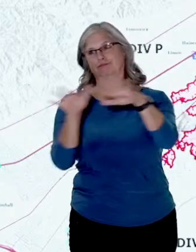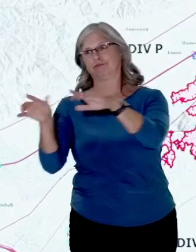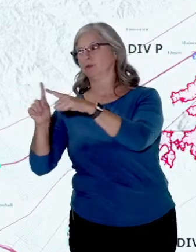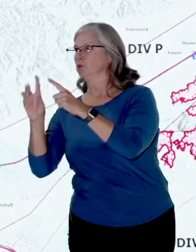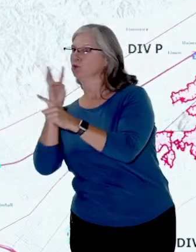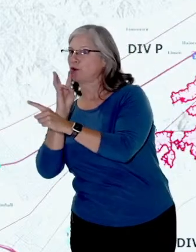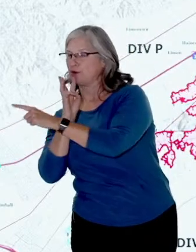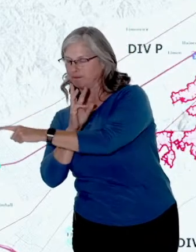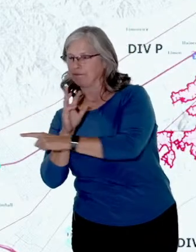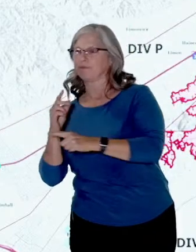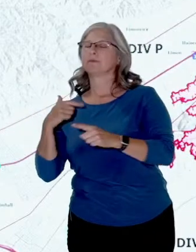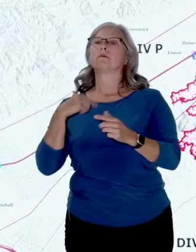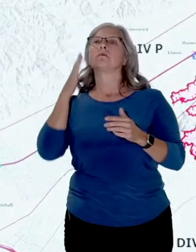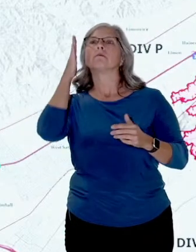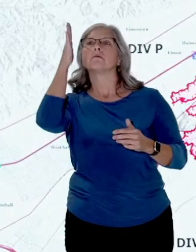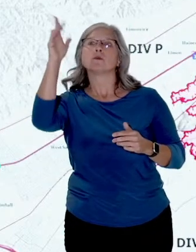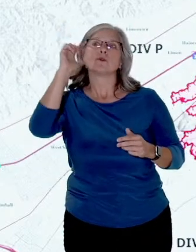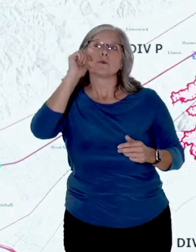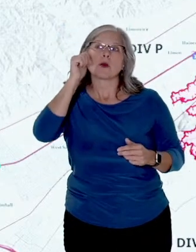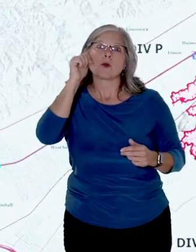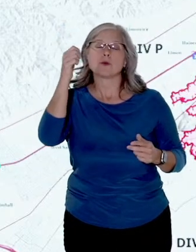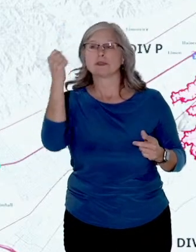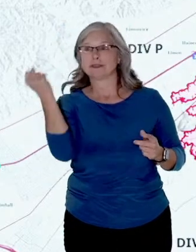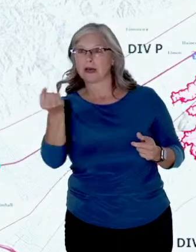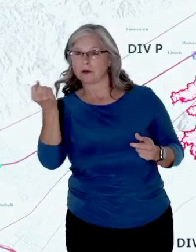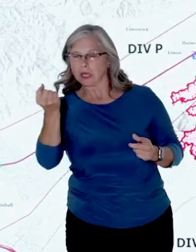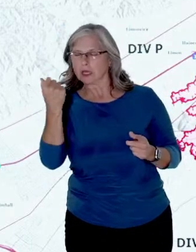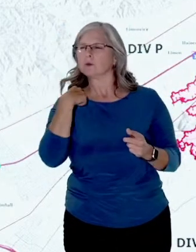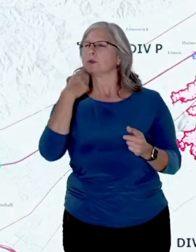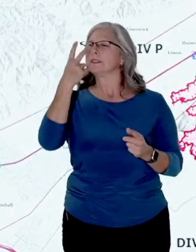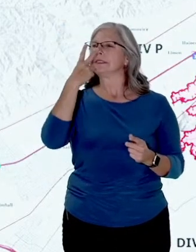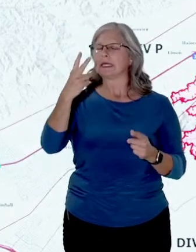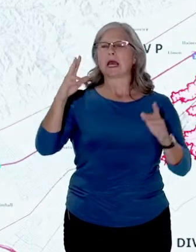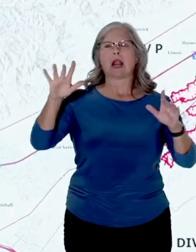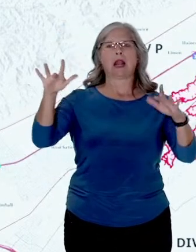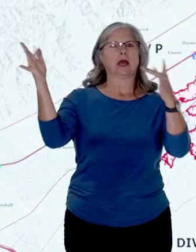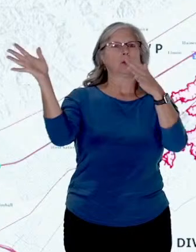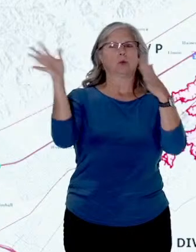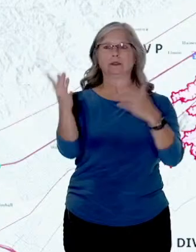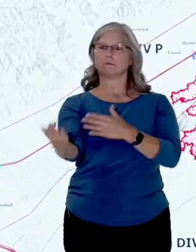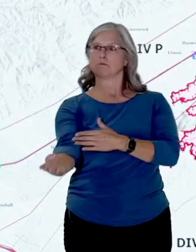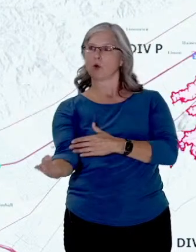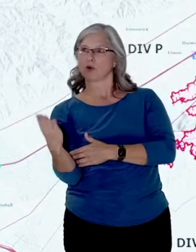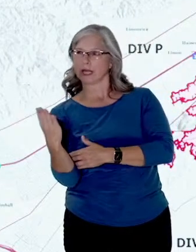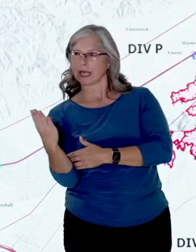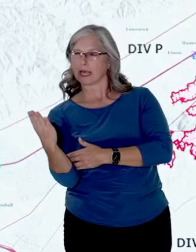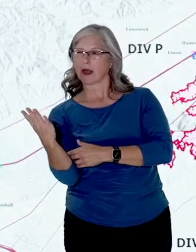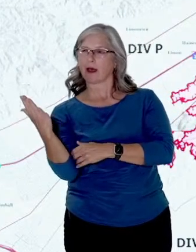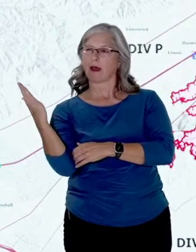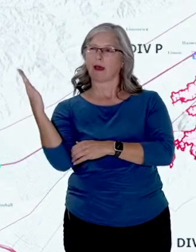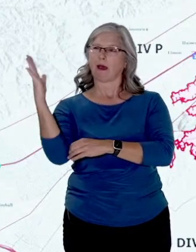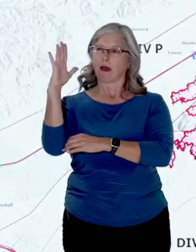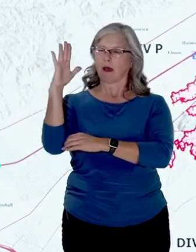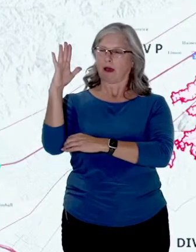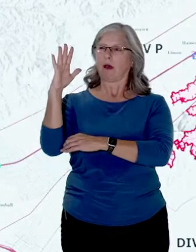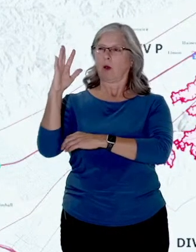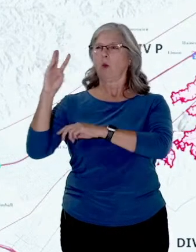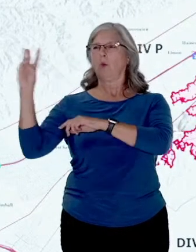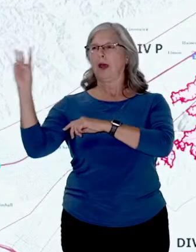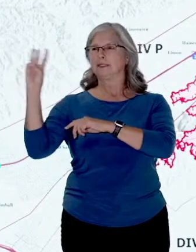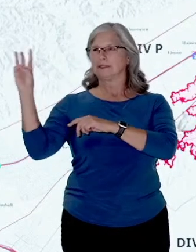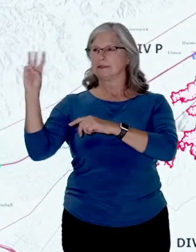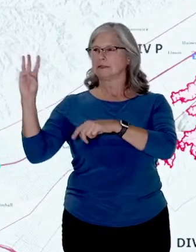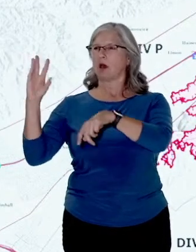move forward in time now, tomorrow for Saturday, what we'll see is really light winds in the morning, and then we'll get that westerly onshore